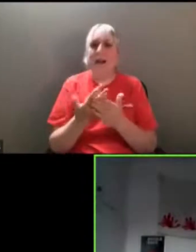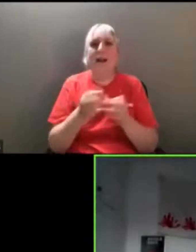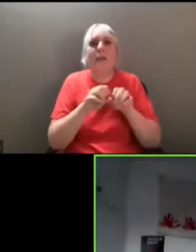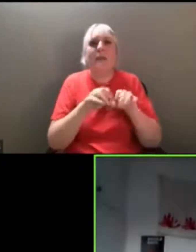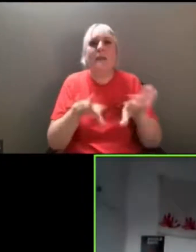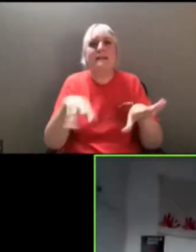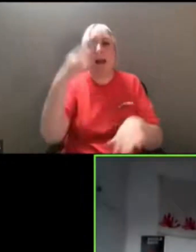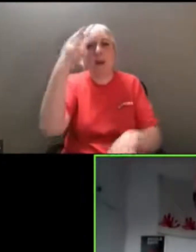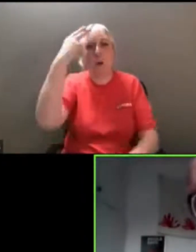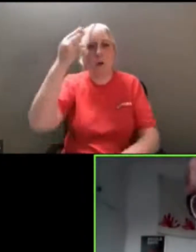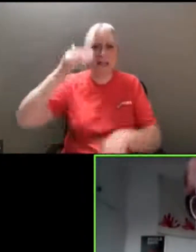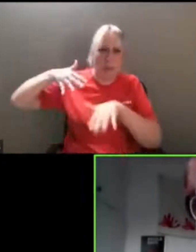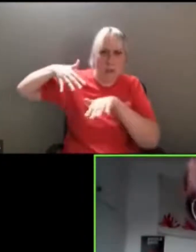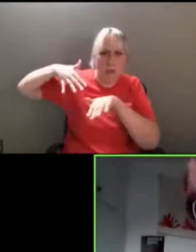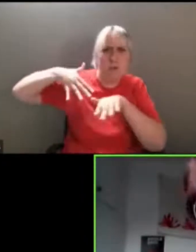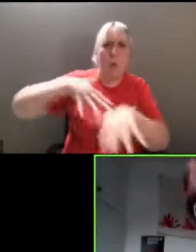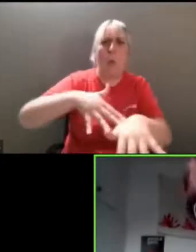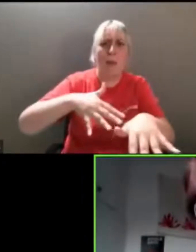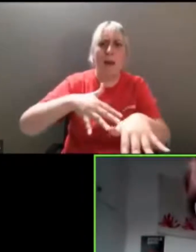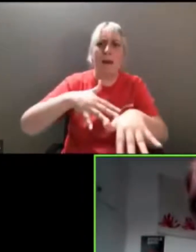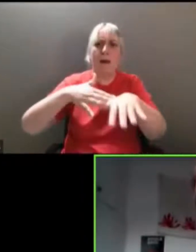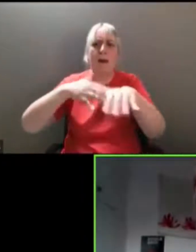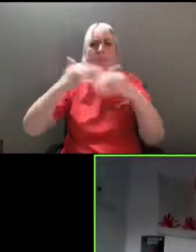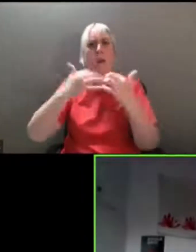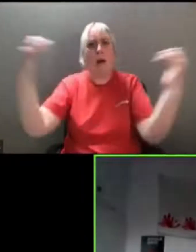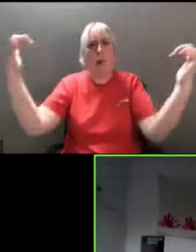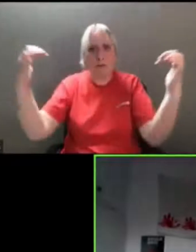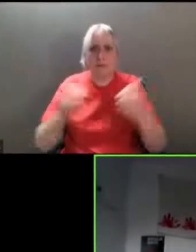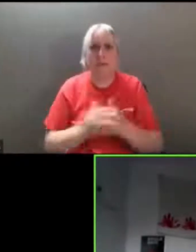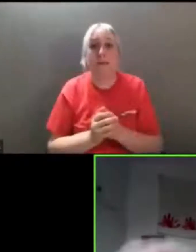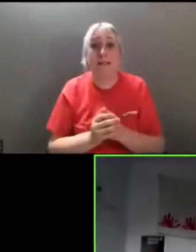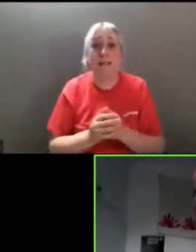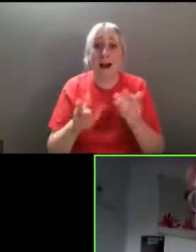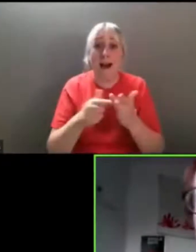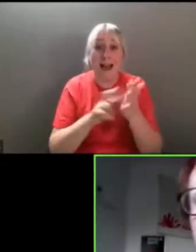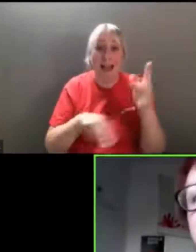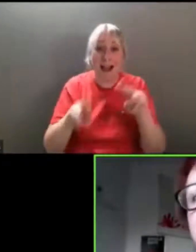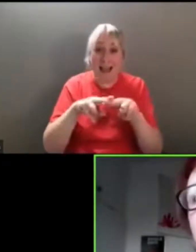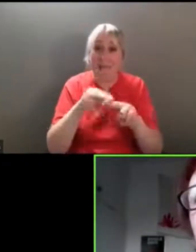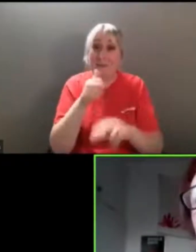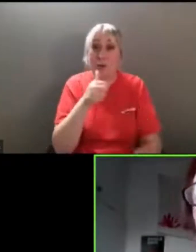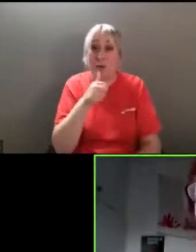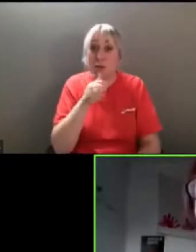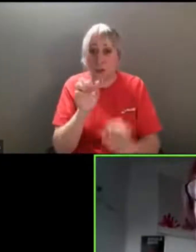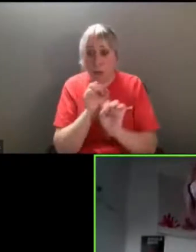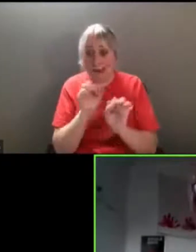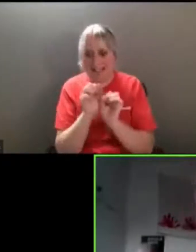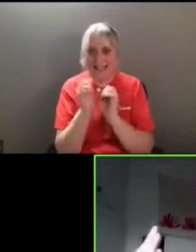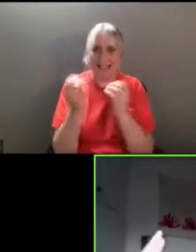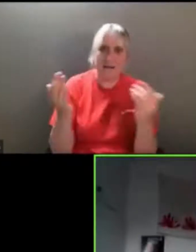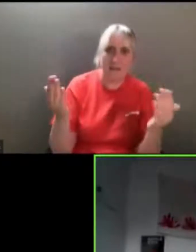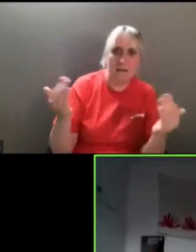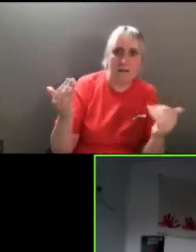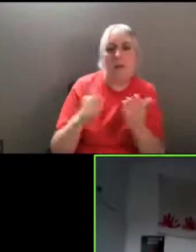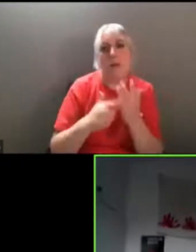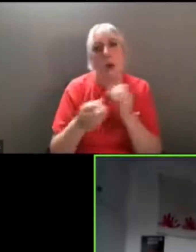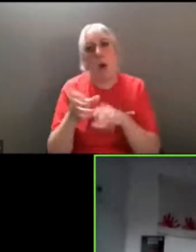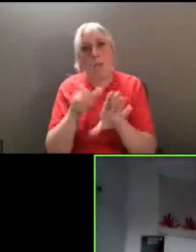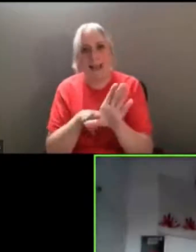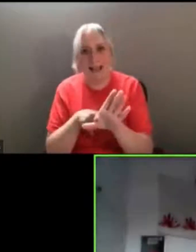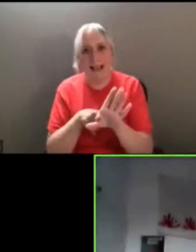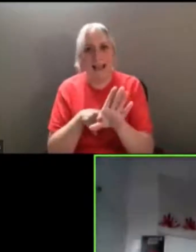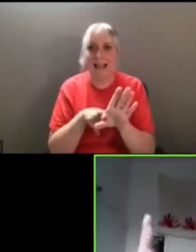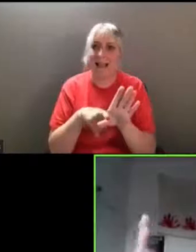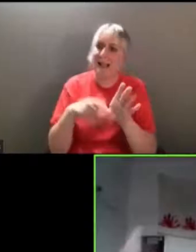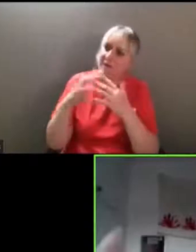of Parliament, where ILF users were gathered in the lobby of the House of Commons and tried to get into